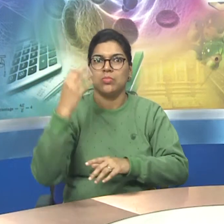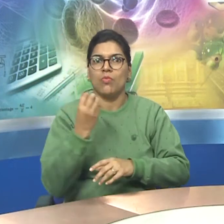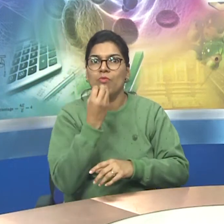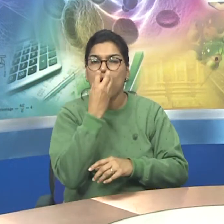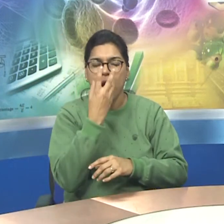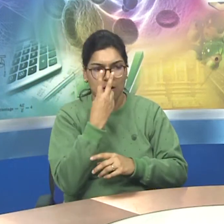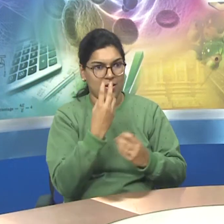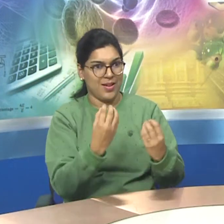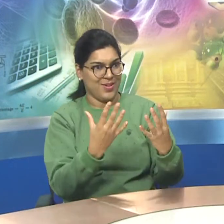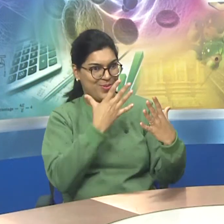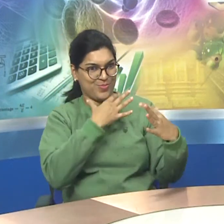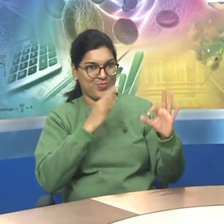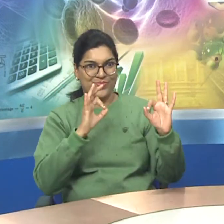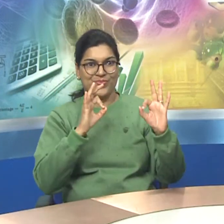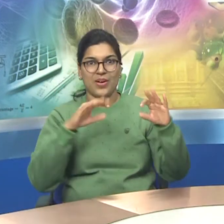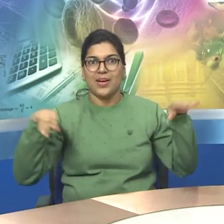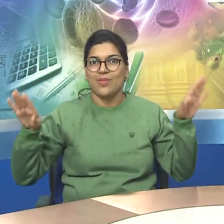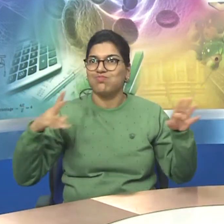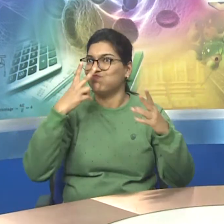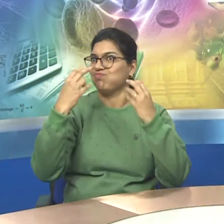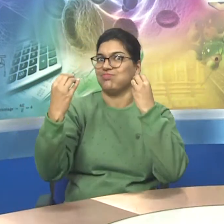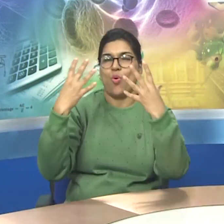It means in the open light of day.